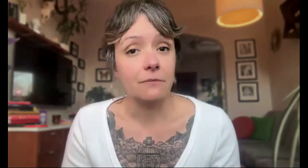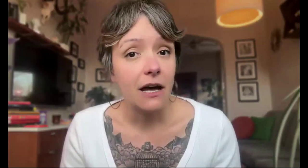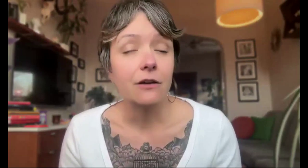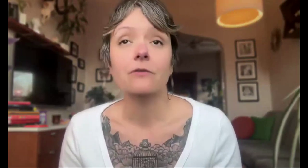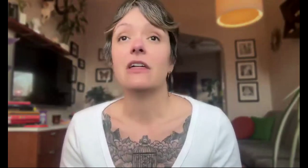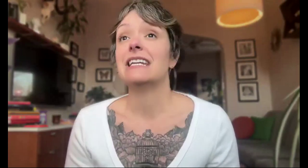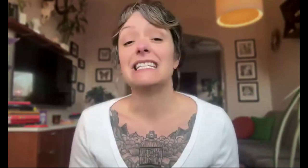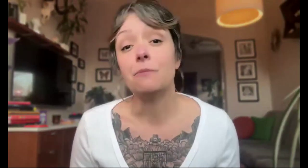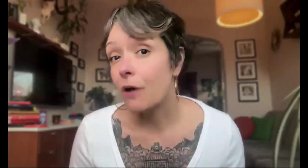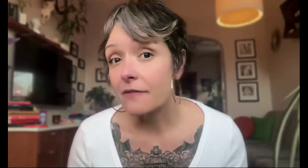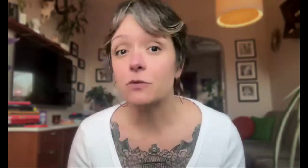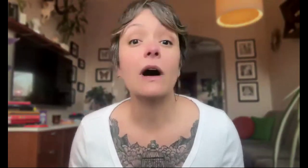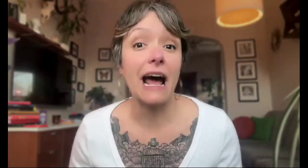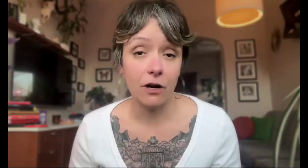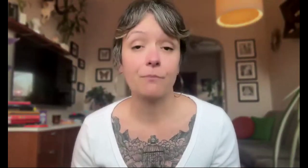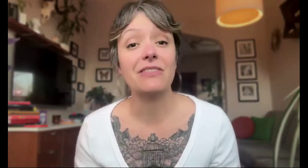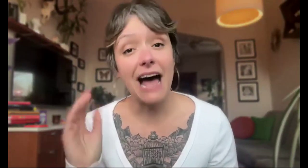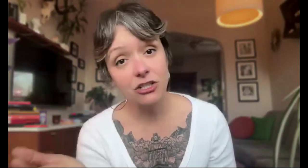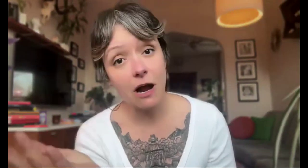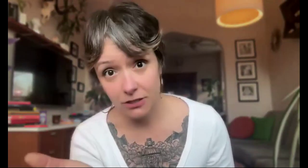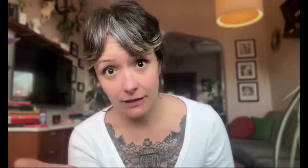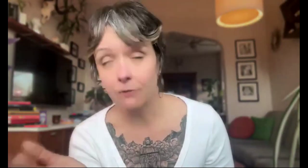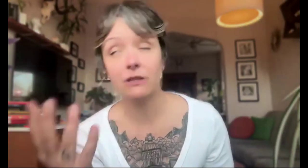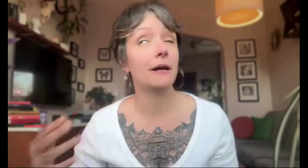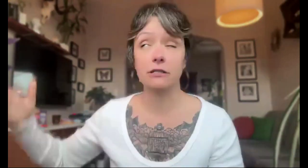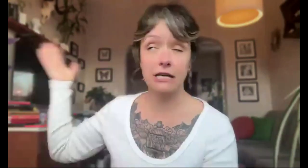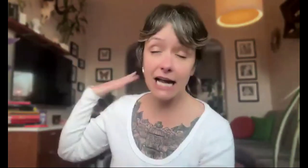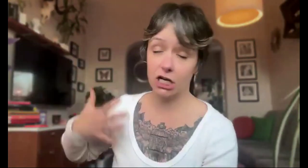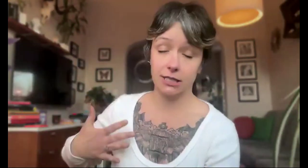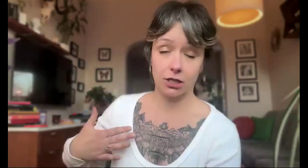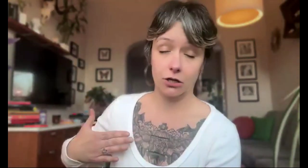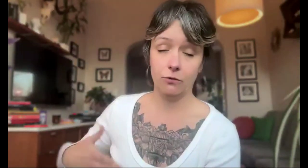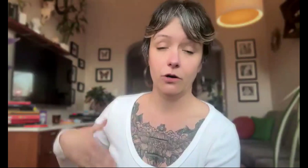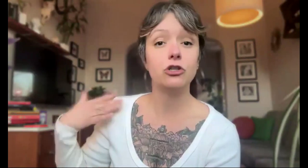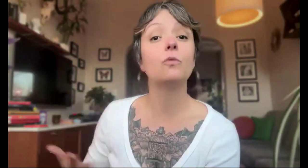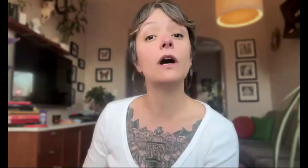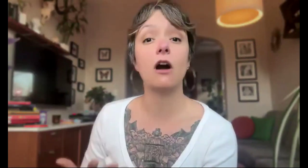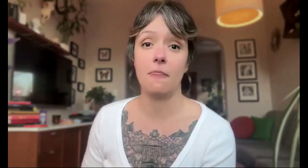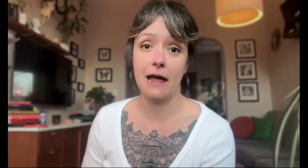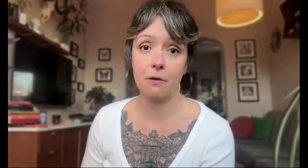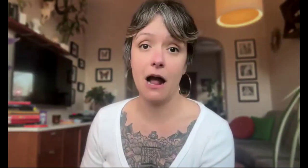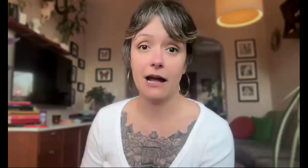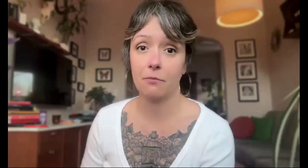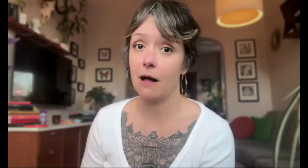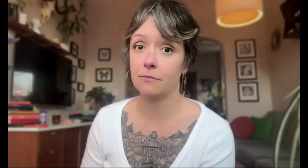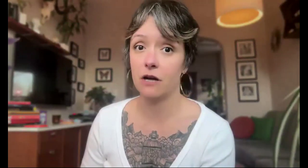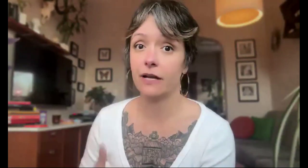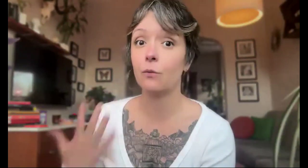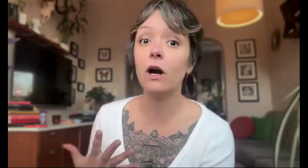come tell you, they can take deep breaths, whatever. But that's your opportunity when the bear is not chasing you to work on that kind of problem solving and work